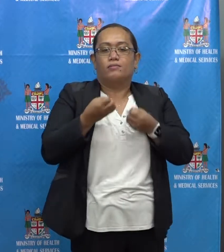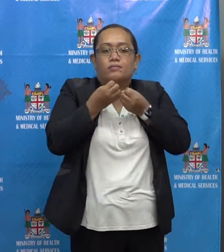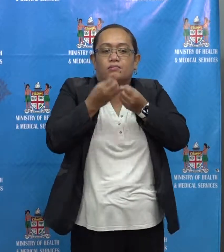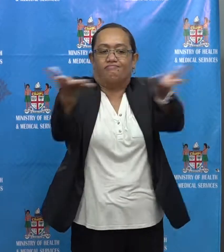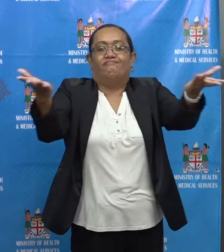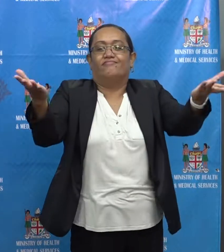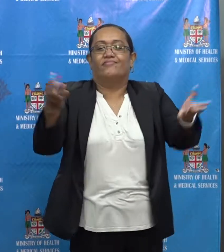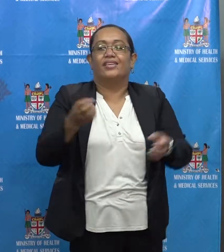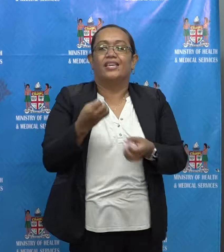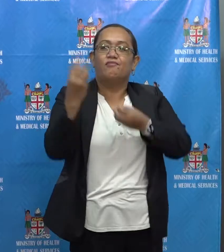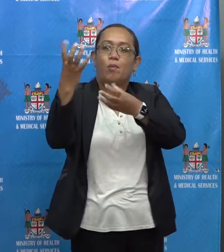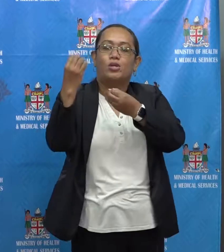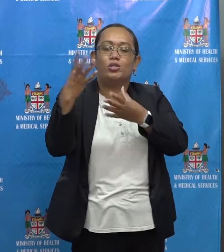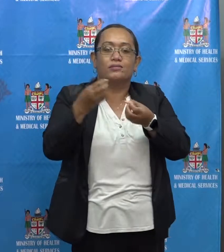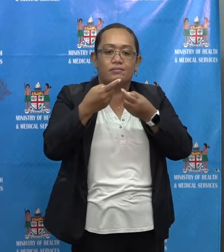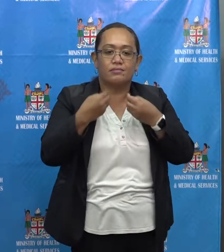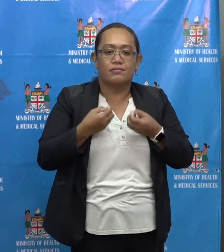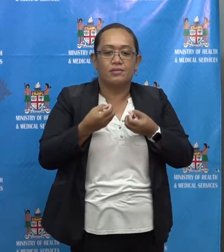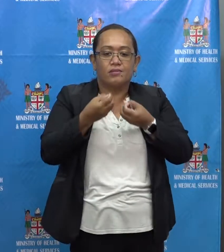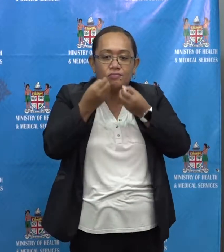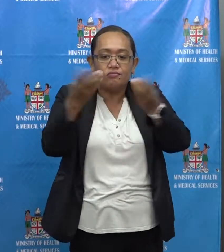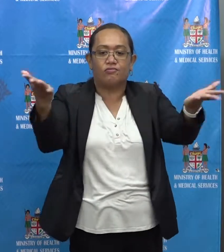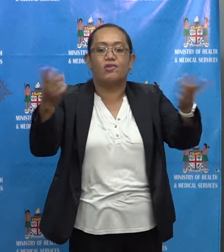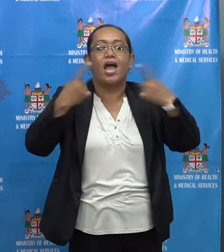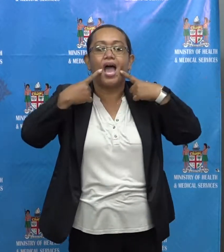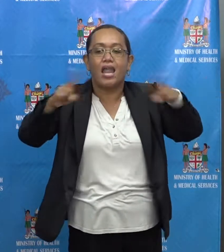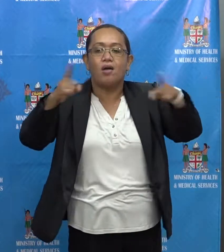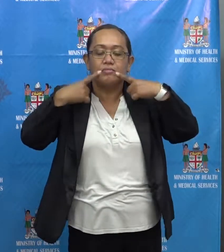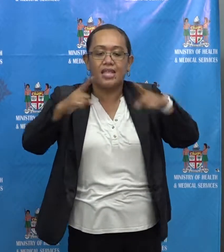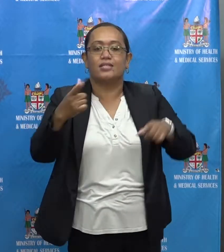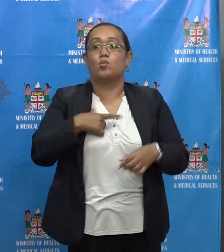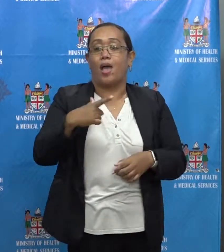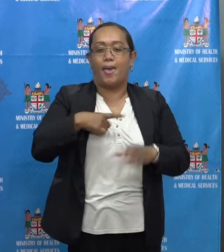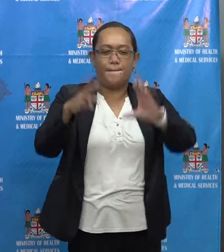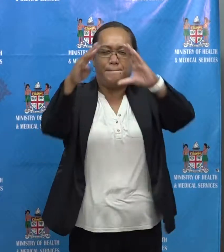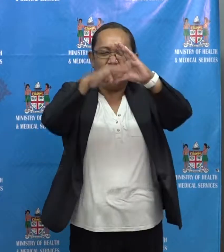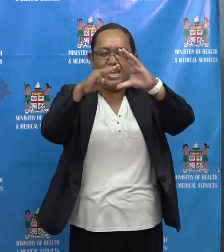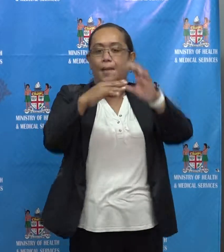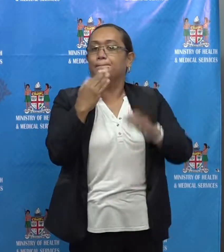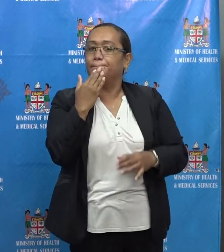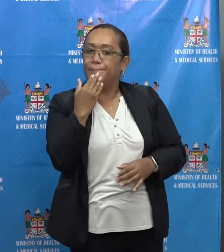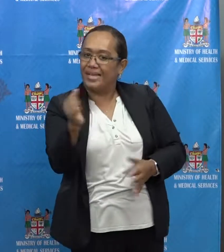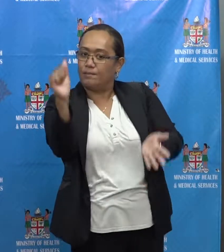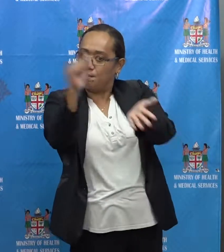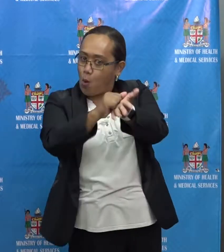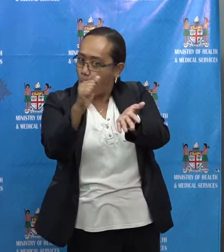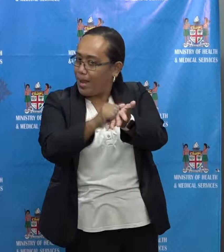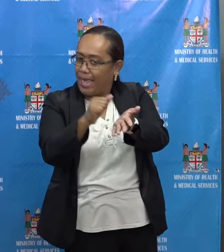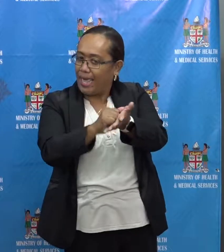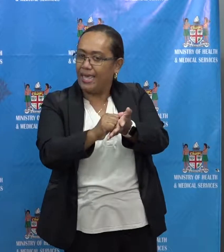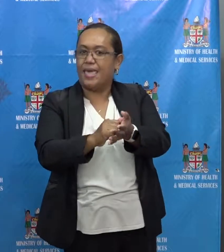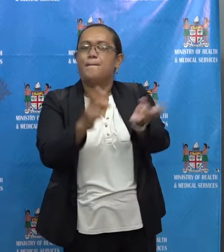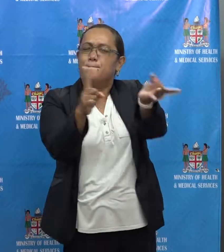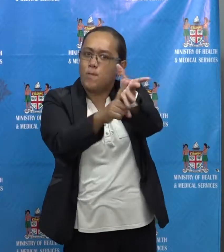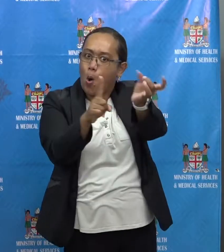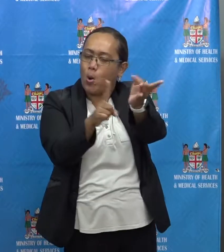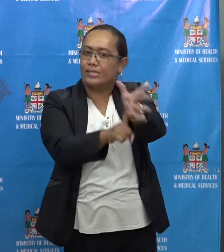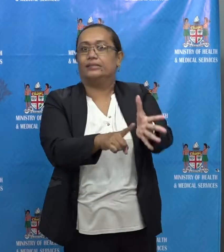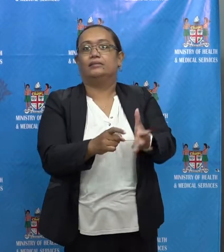public. I hope the media has taken note by now. Reporting the facts is more important than reporting